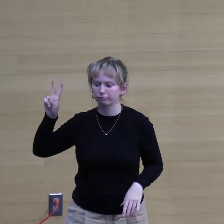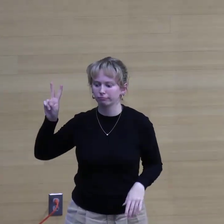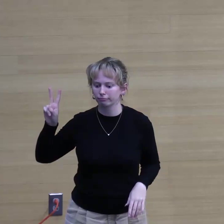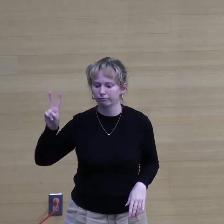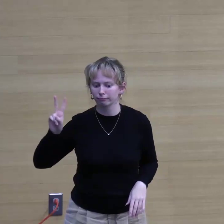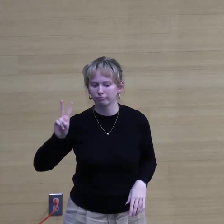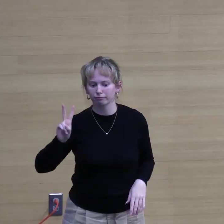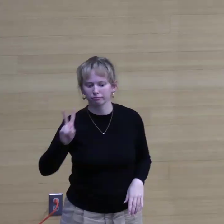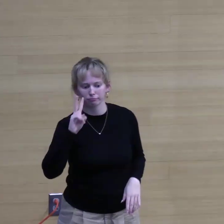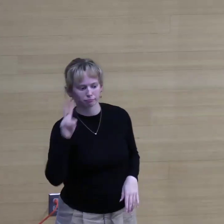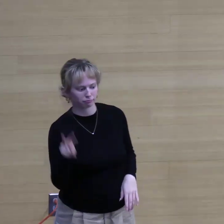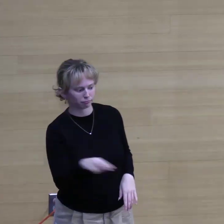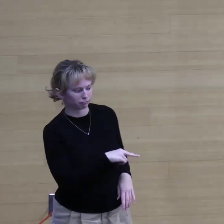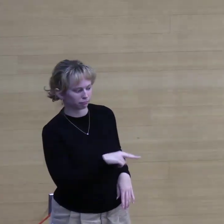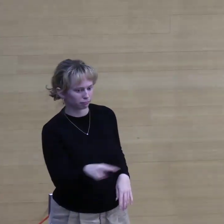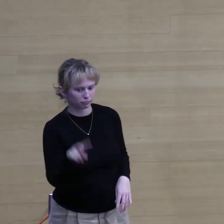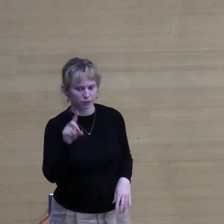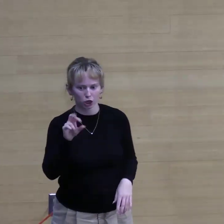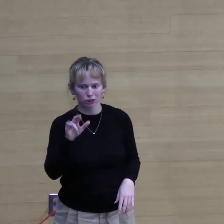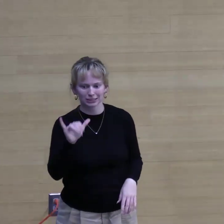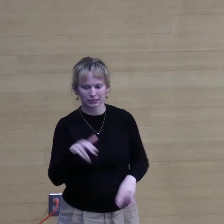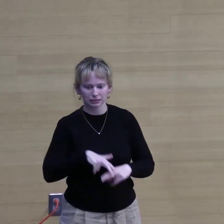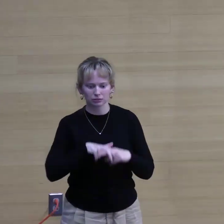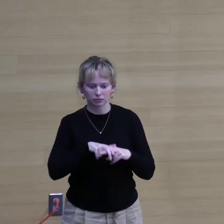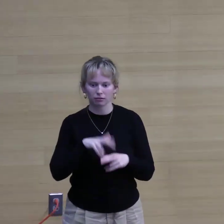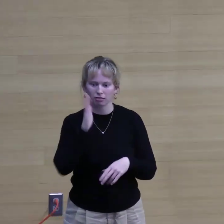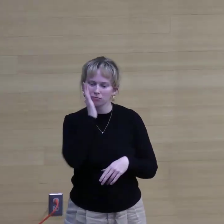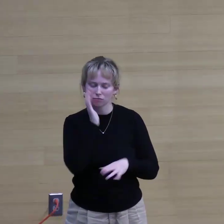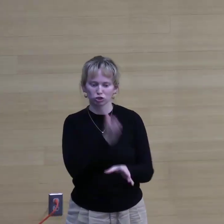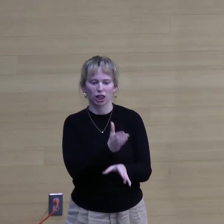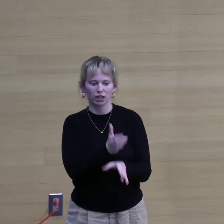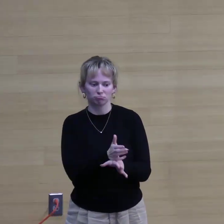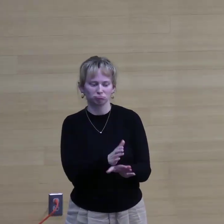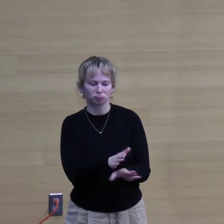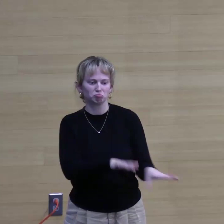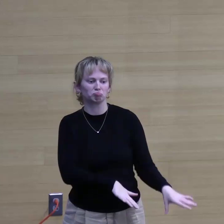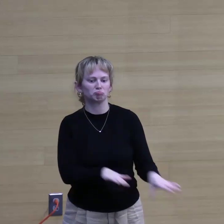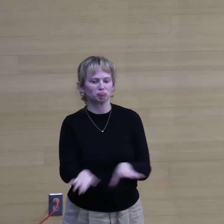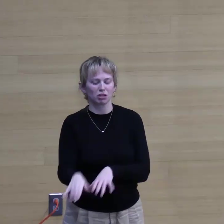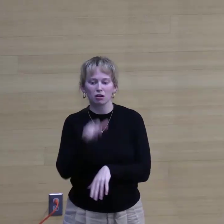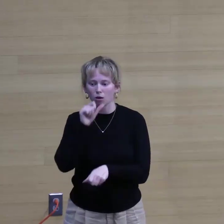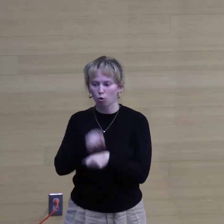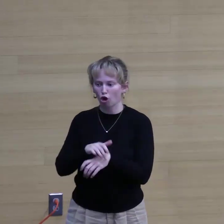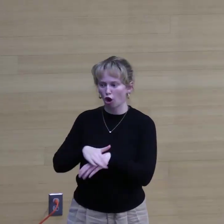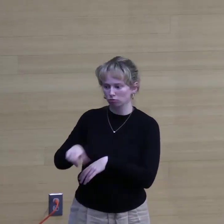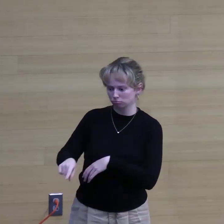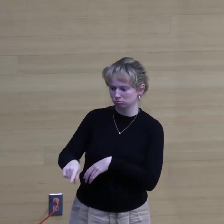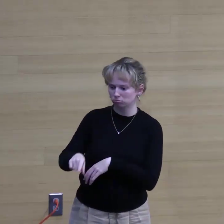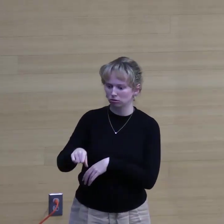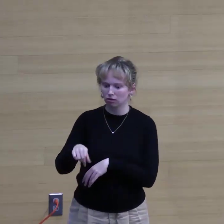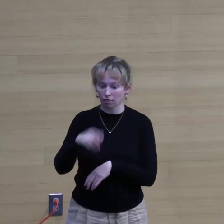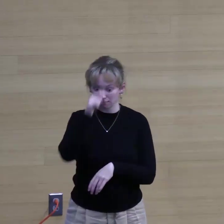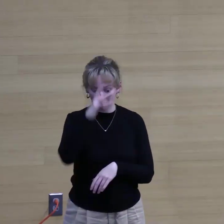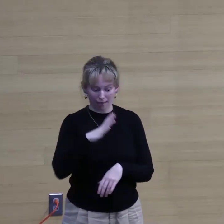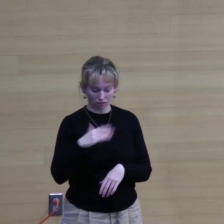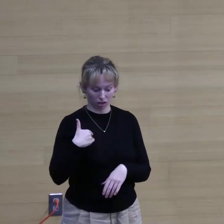it's Darcy's room. Darcy's sitting on the bed, chilling. The EMTs are not working on Darcy, they're working on a young man who's on the